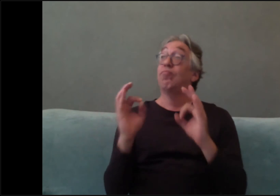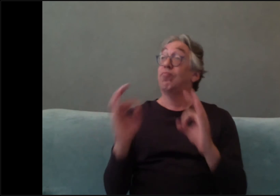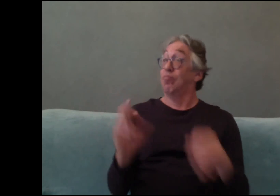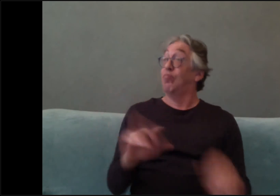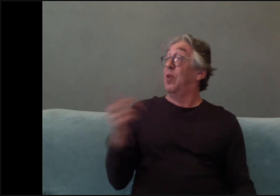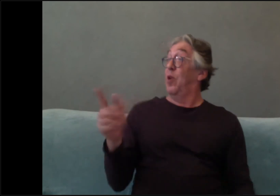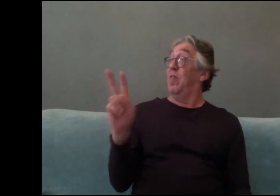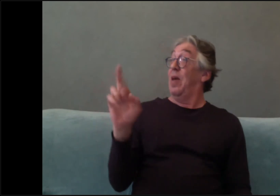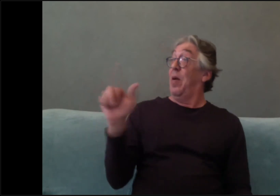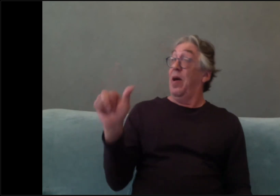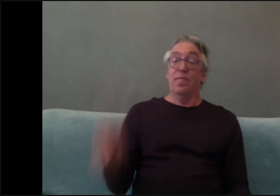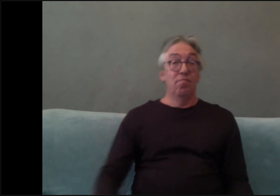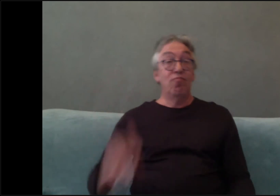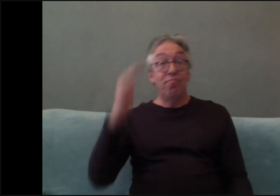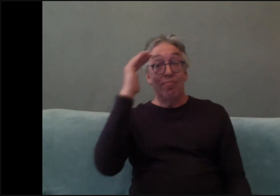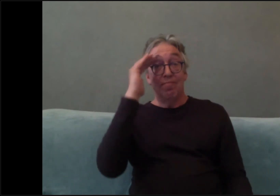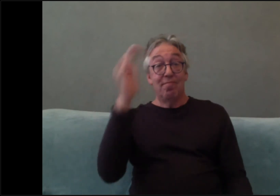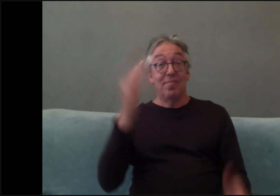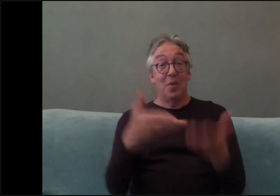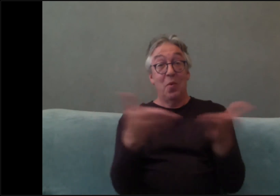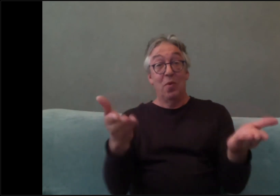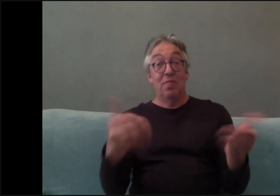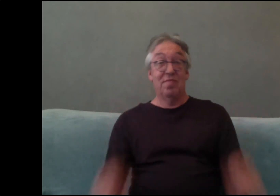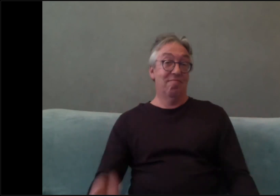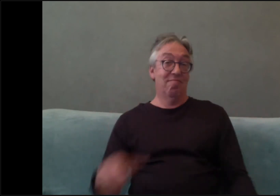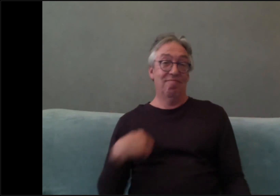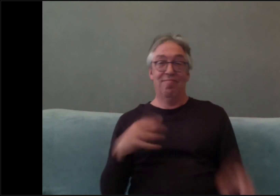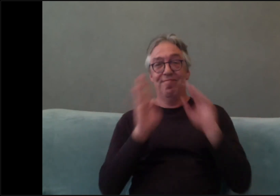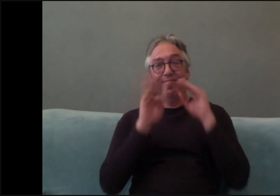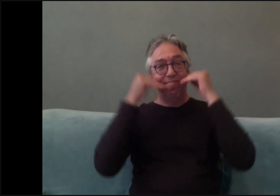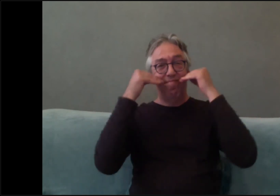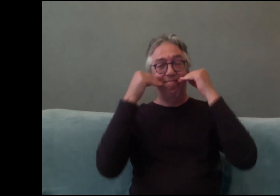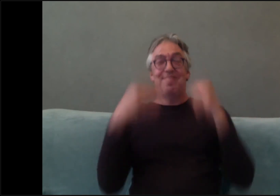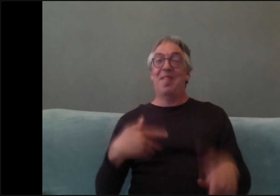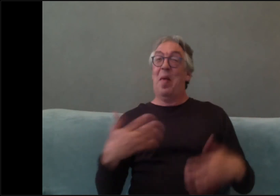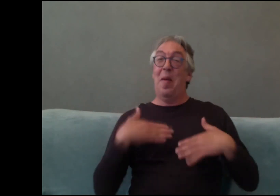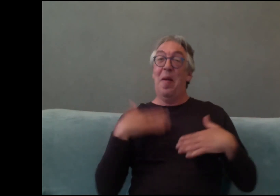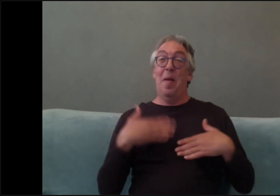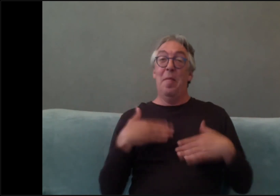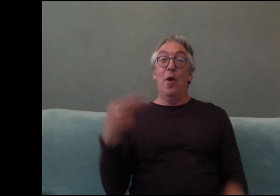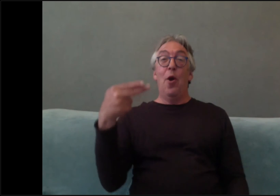Hello to all, and I'm very happy that Haydn asked EAPN to join the webinar to talk